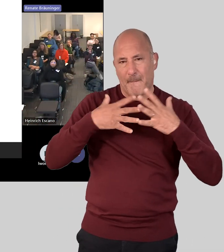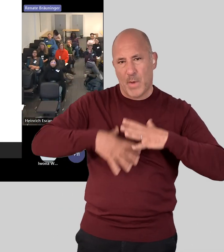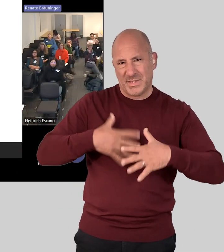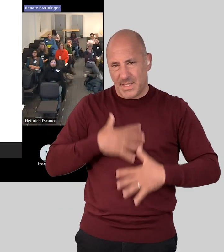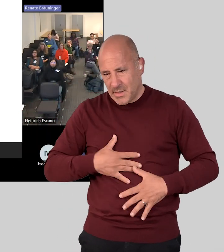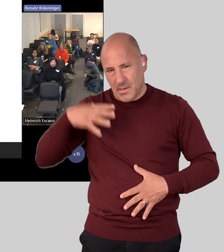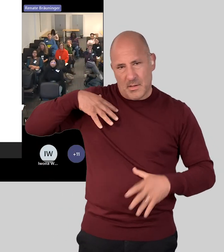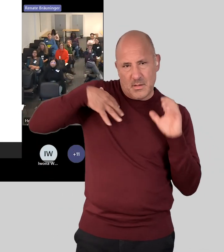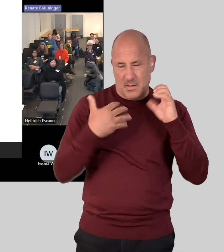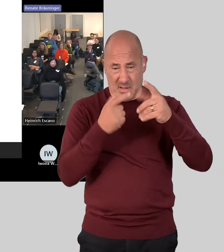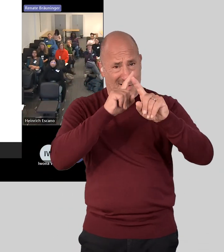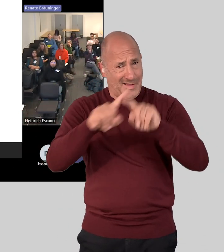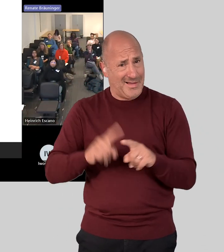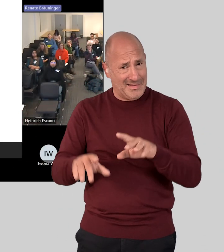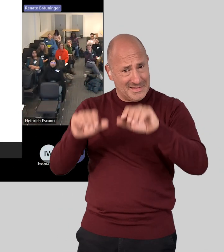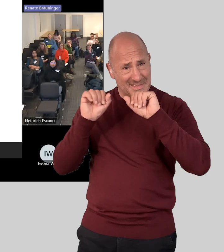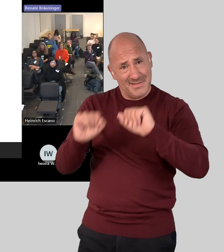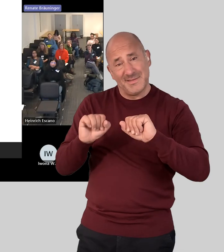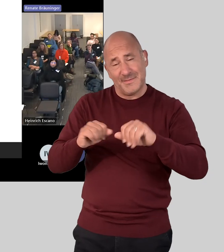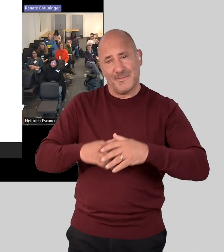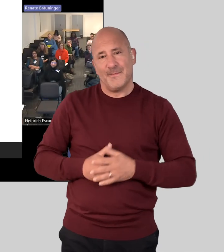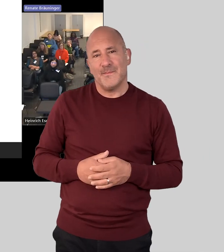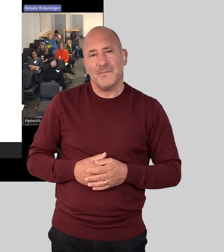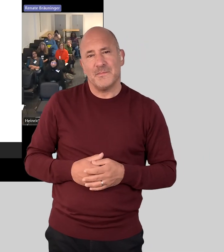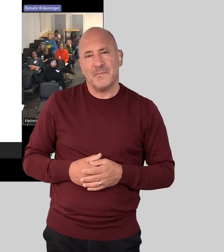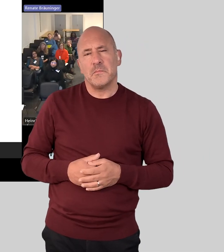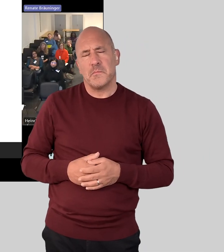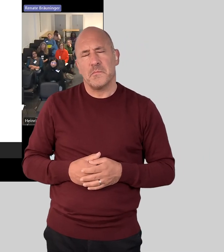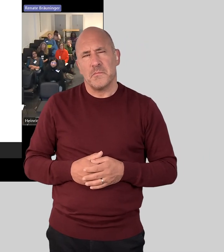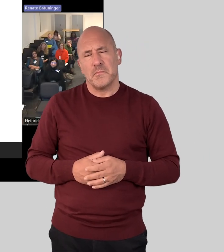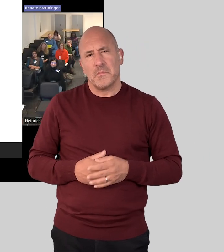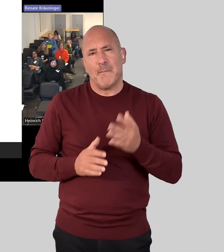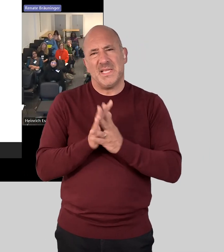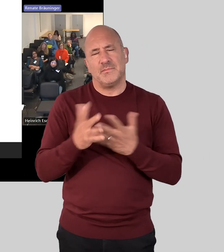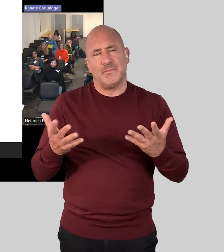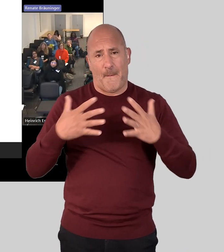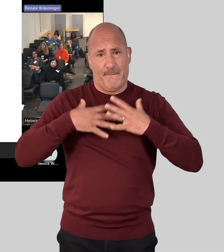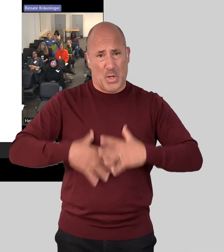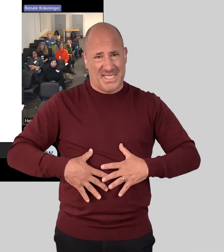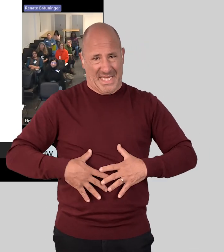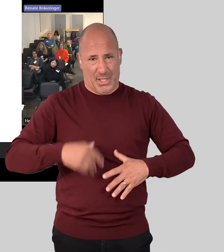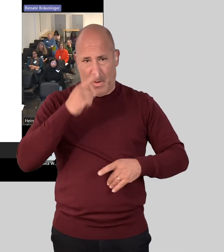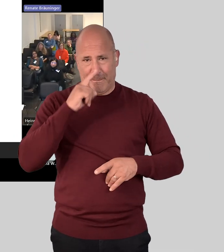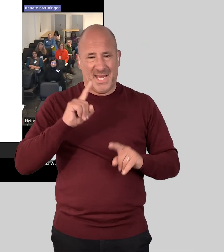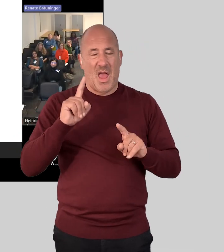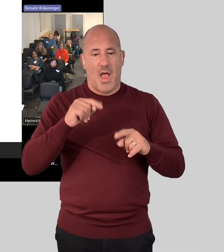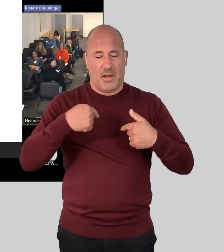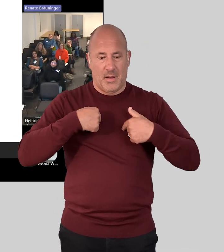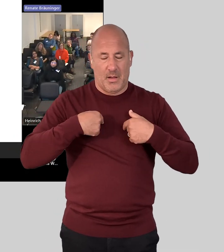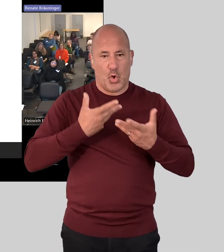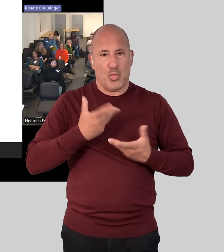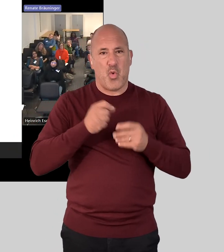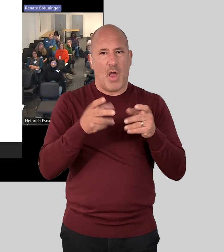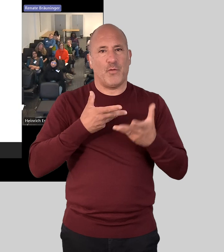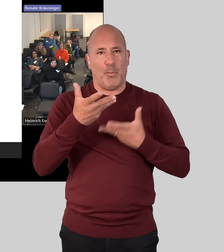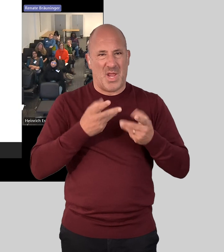retrospect, perform them with different body parts, and so on and so forth. The body could be looked at the medium, but if Adorno